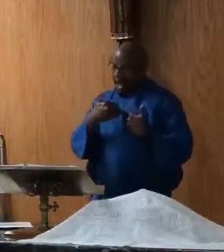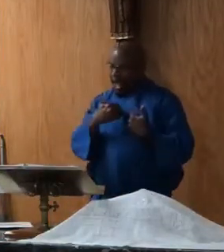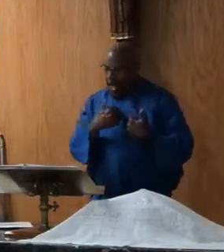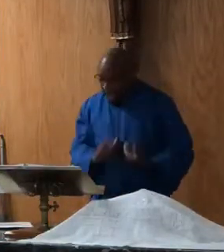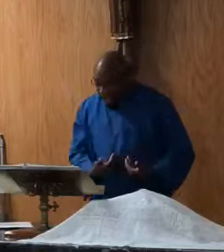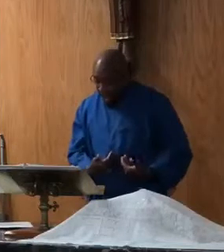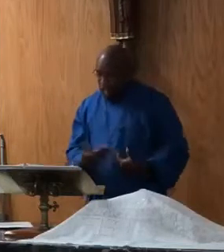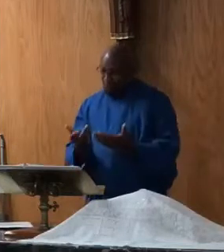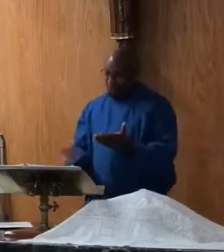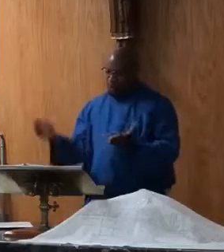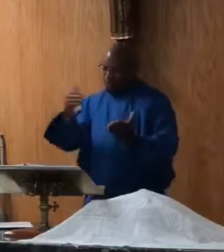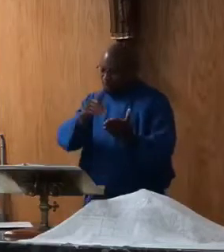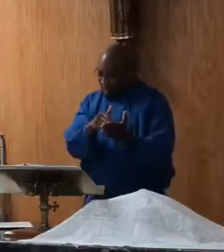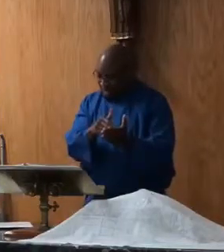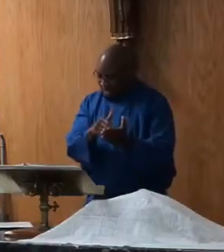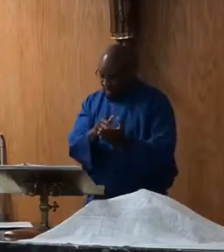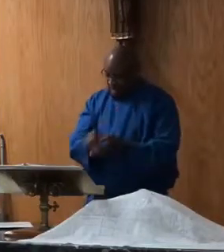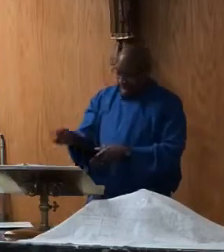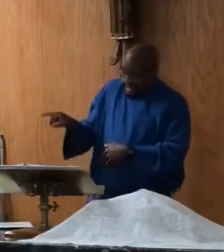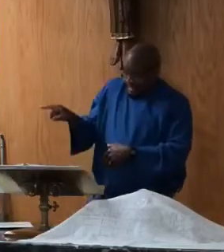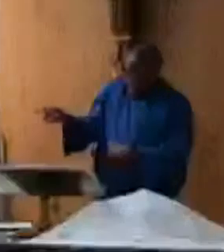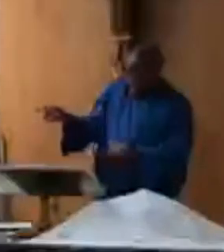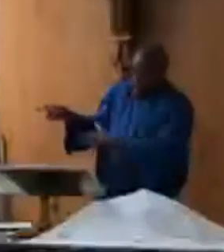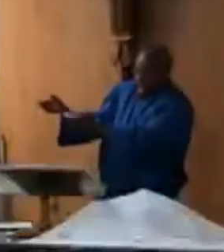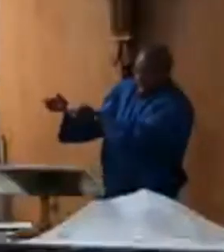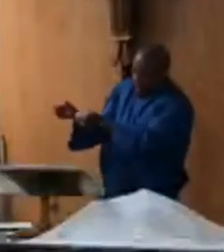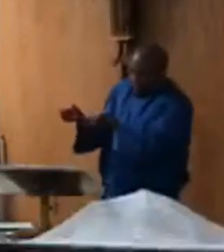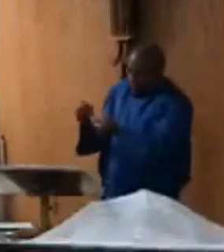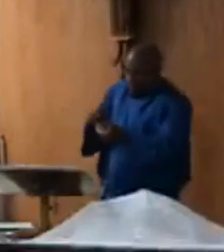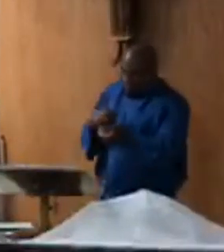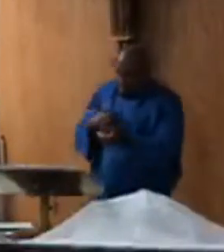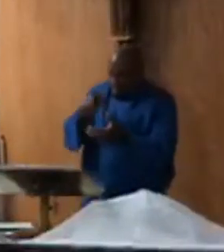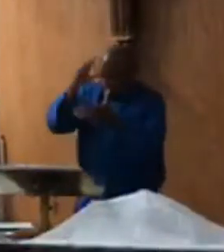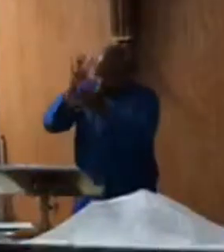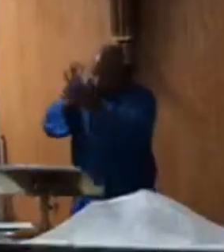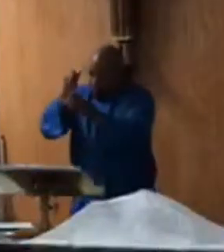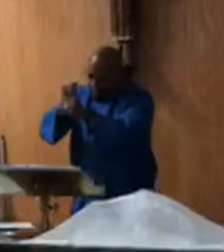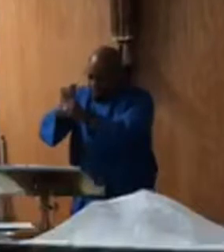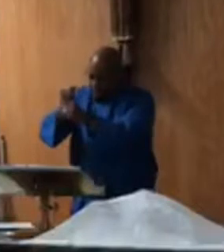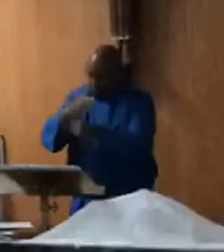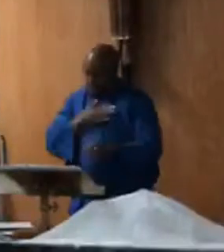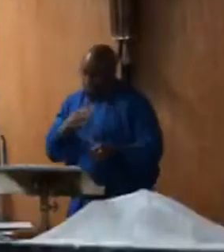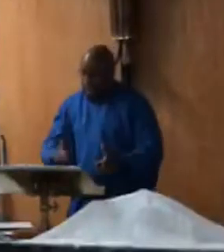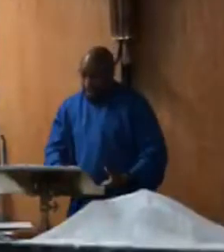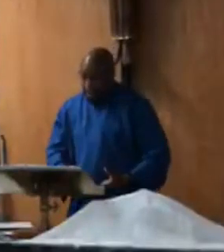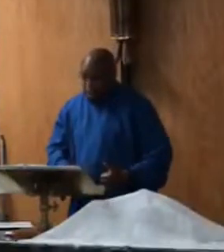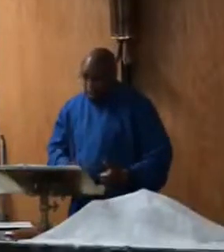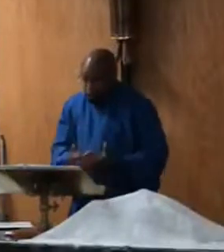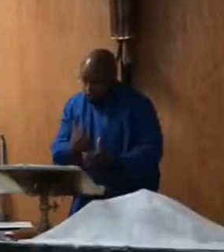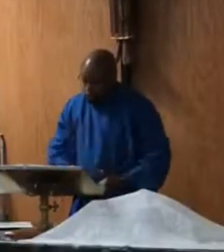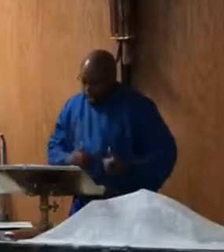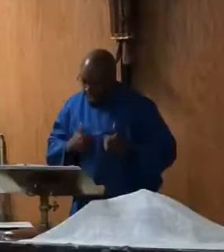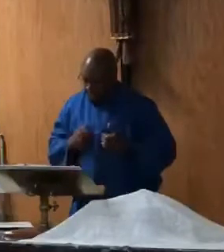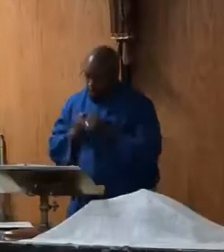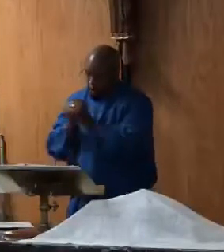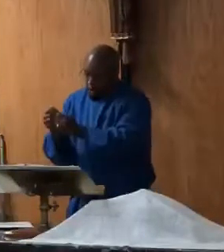again, I rose again, and he has given me faith, my